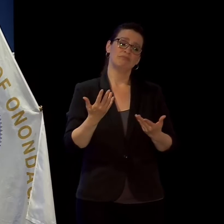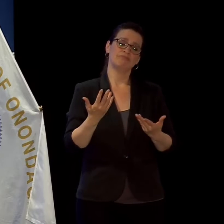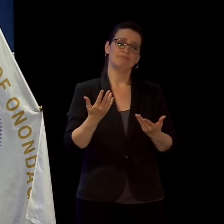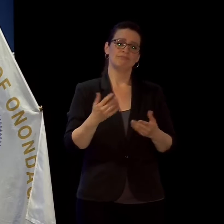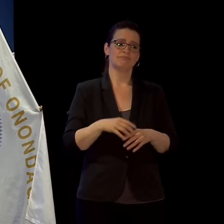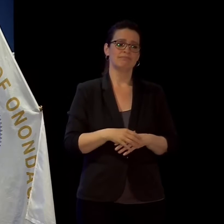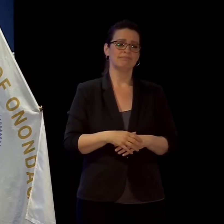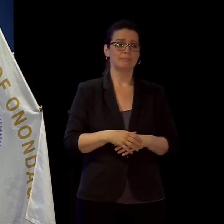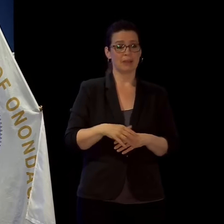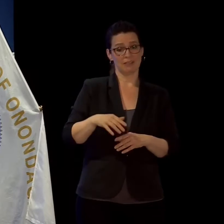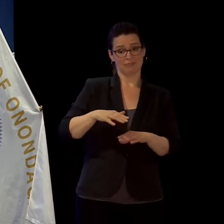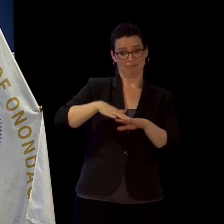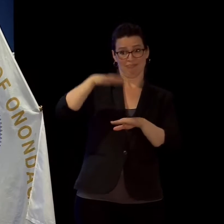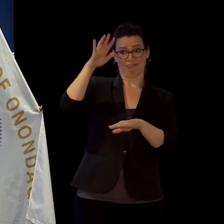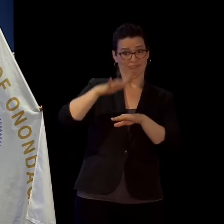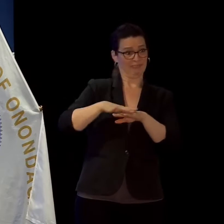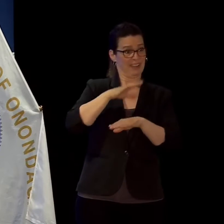this virus. And so